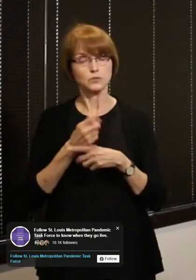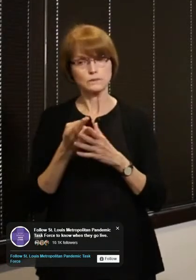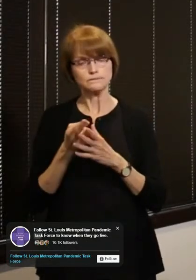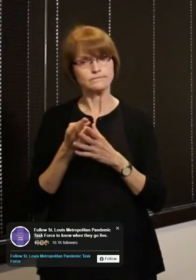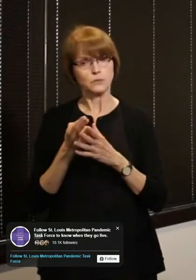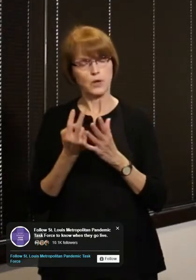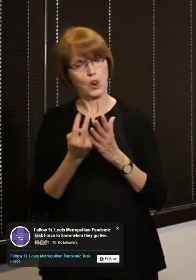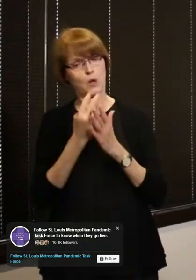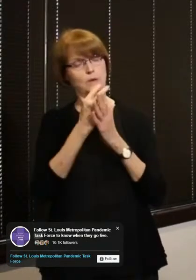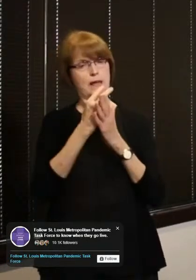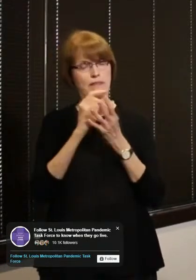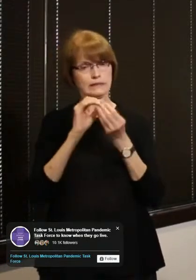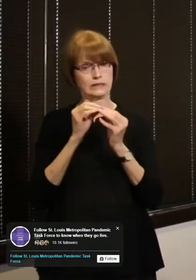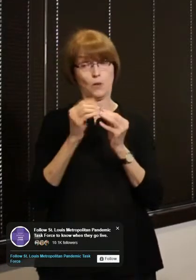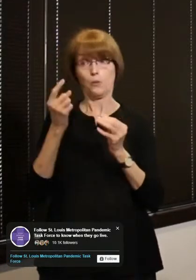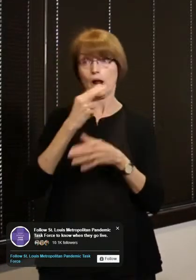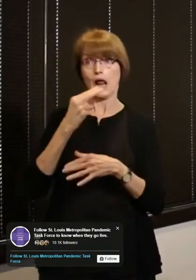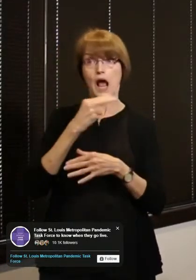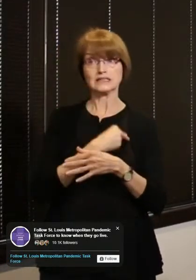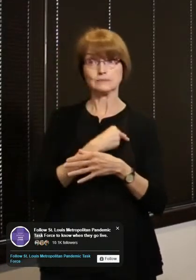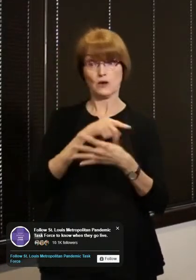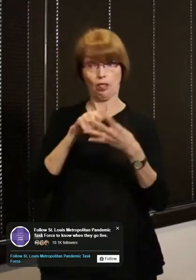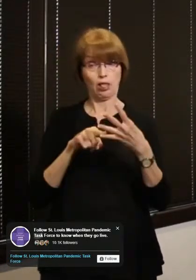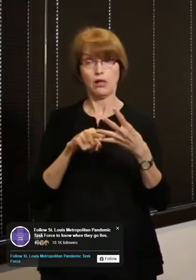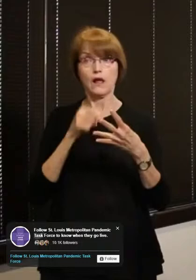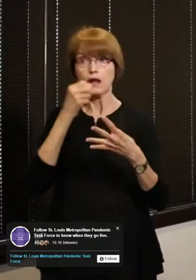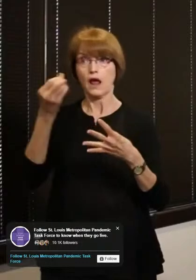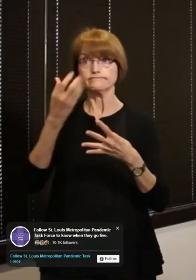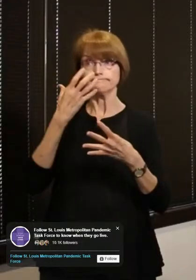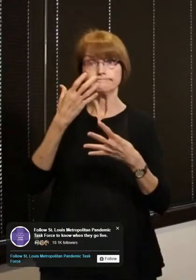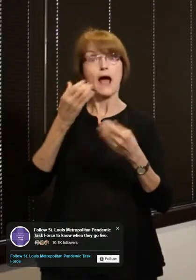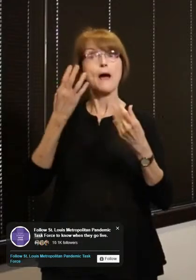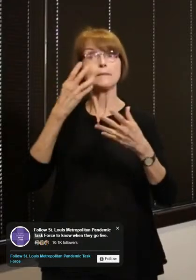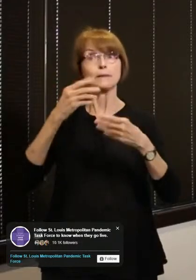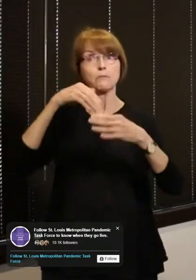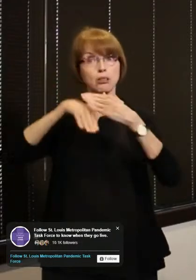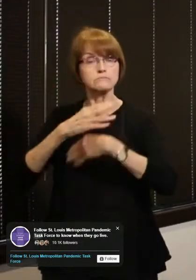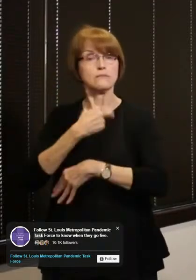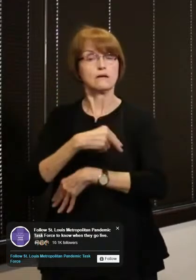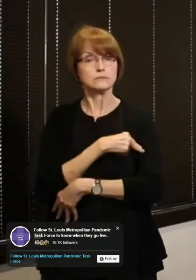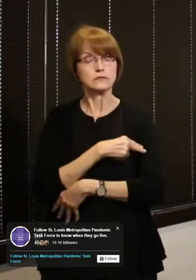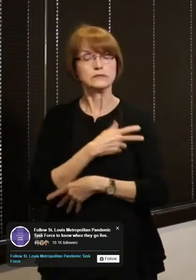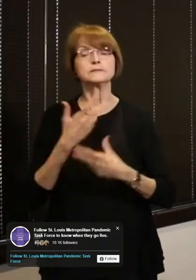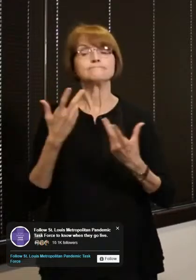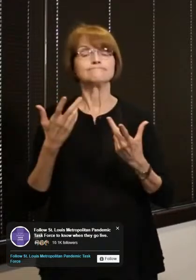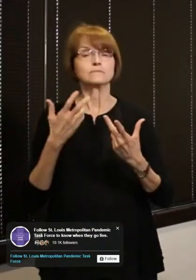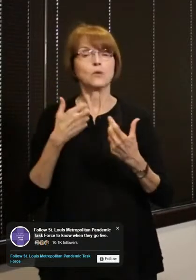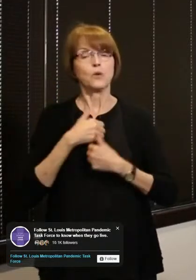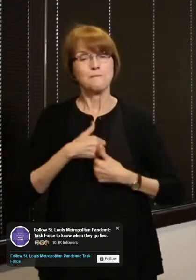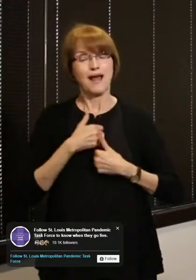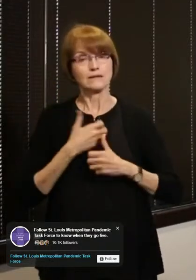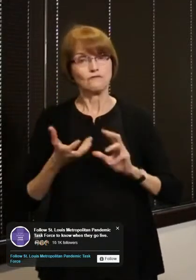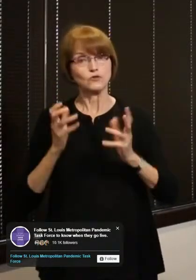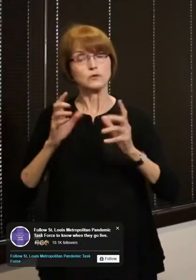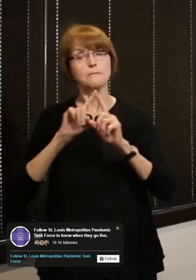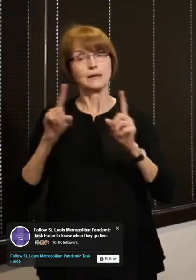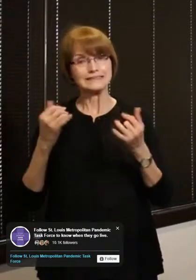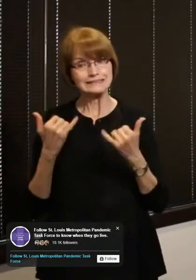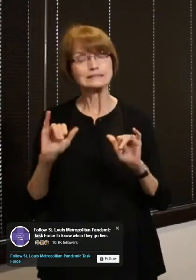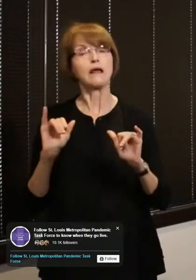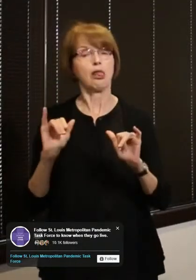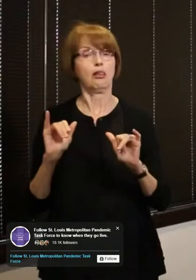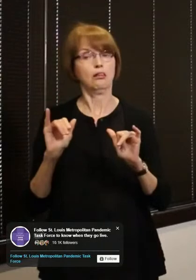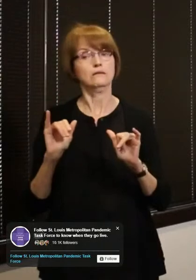our hospitals had not reported their admissions data. So we apologize for this confusion. However, it's still a marked